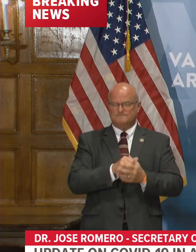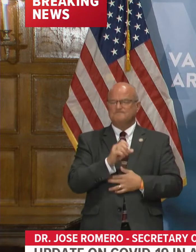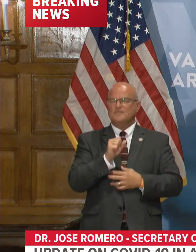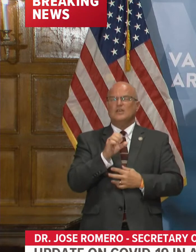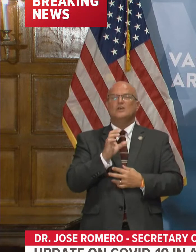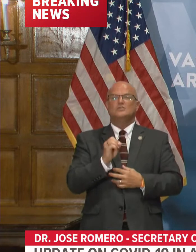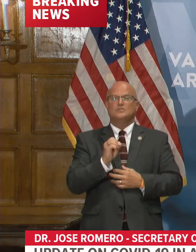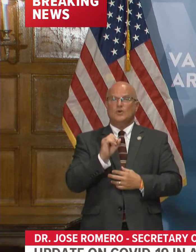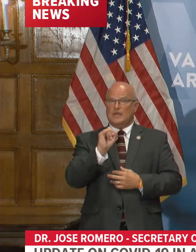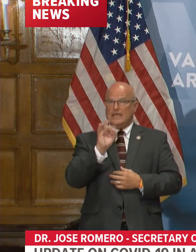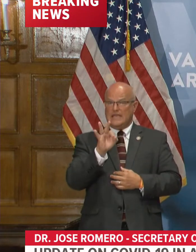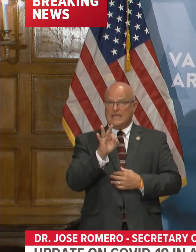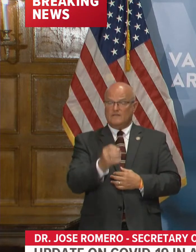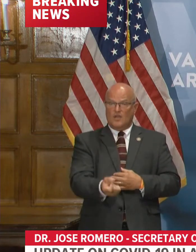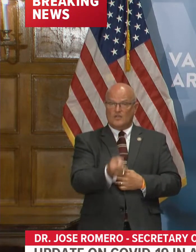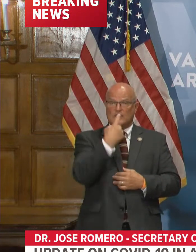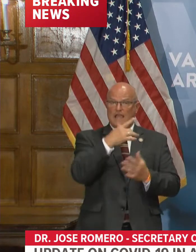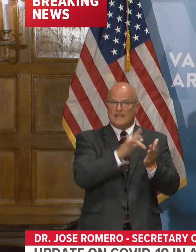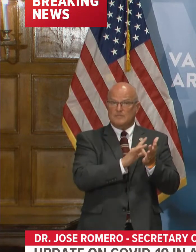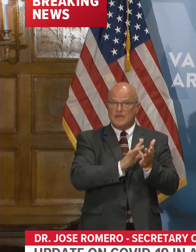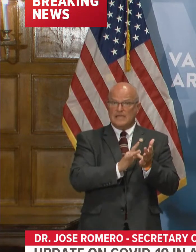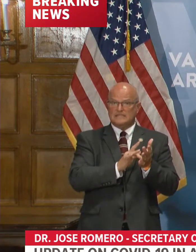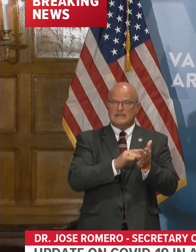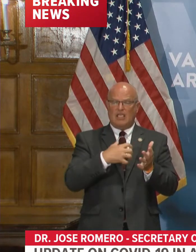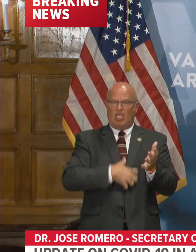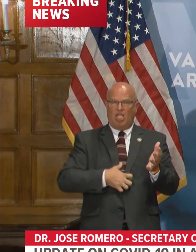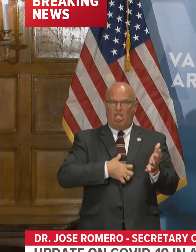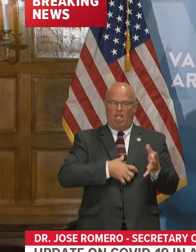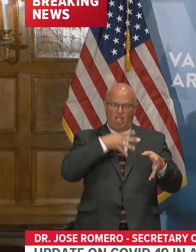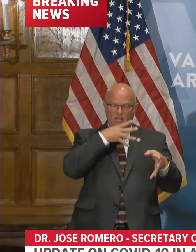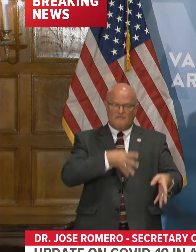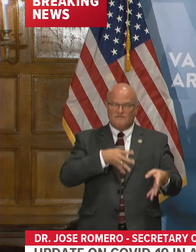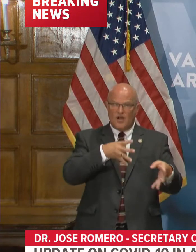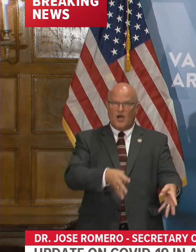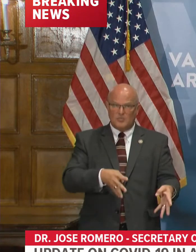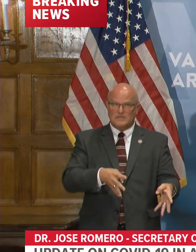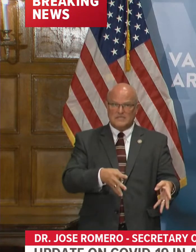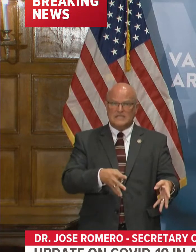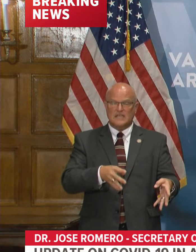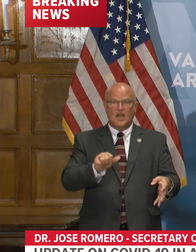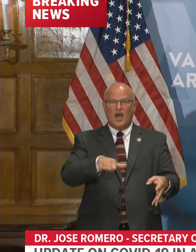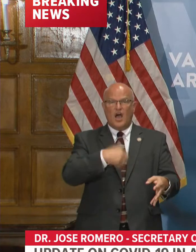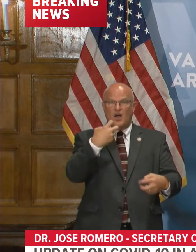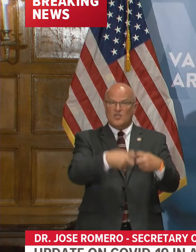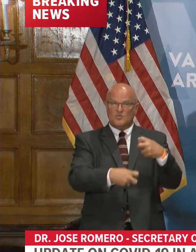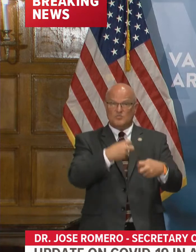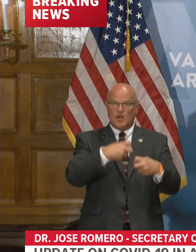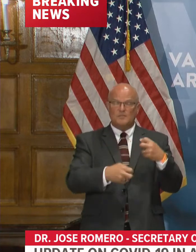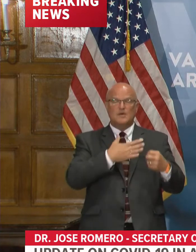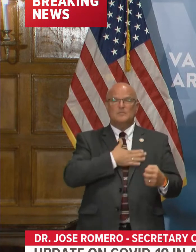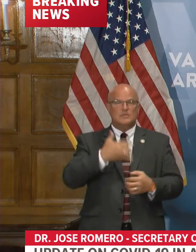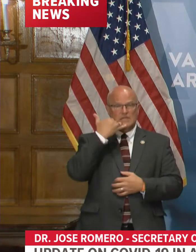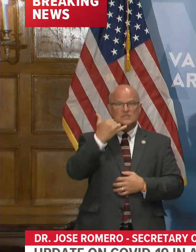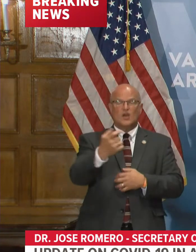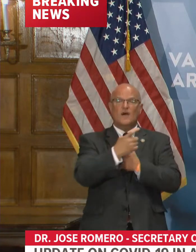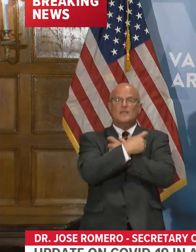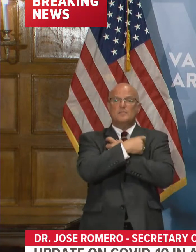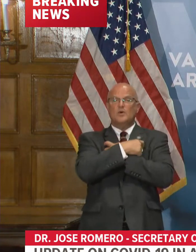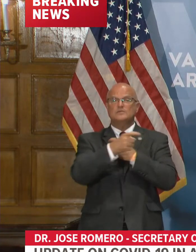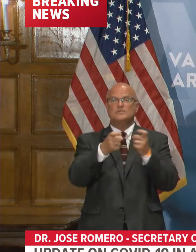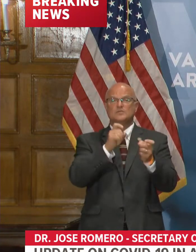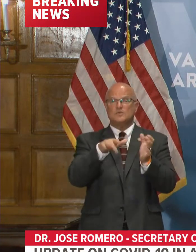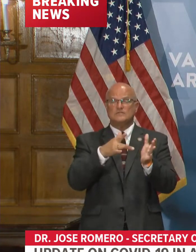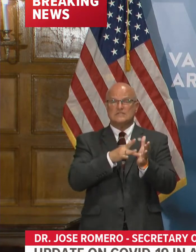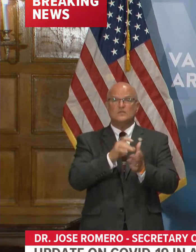So if you've taken this, you've had nausea, vomiting, neurologic symptoms, please call the Poison Control